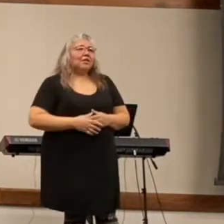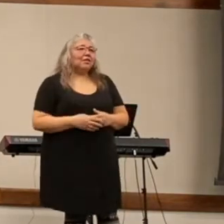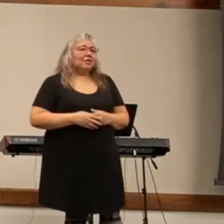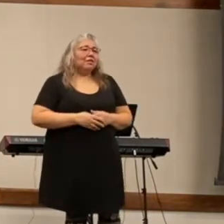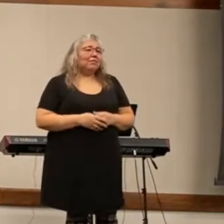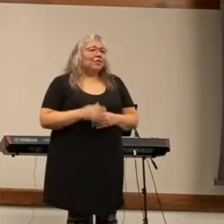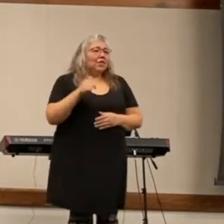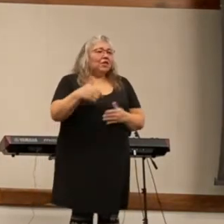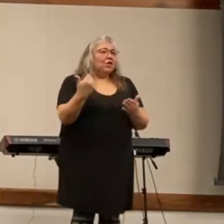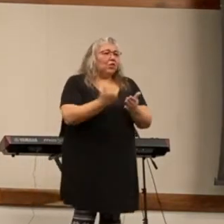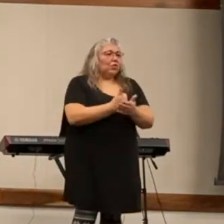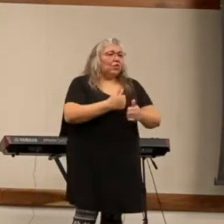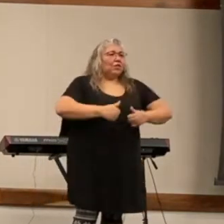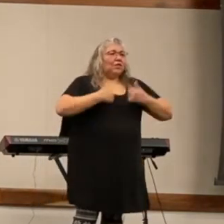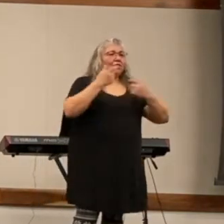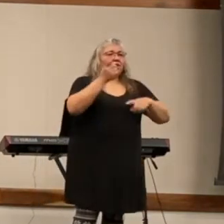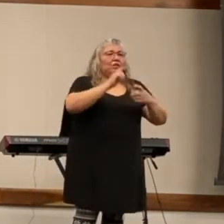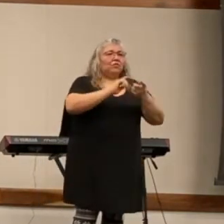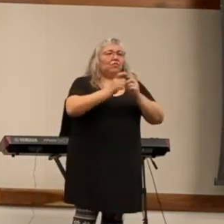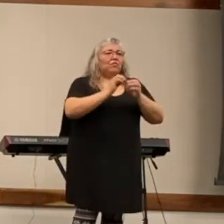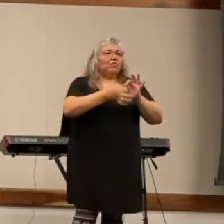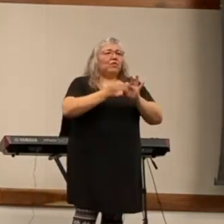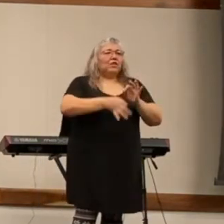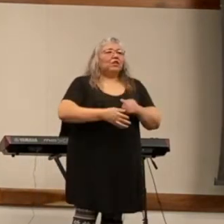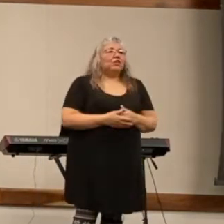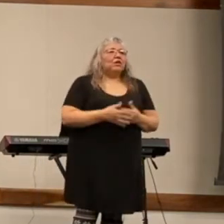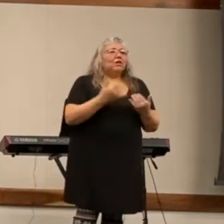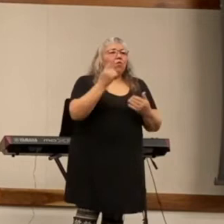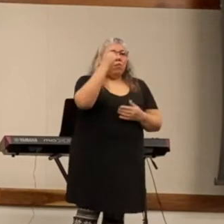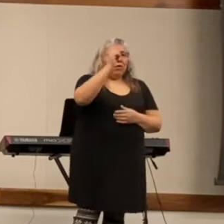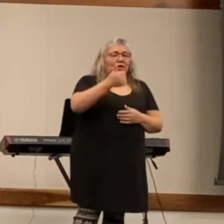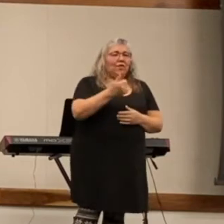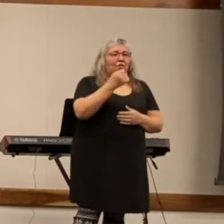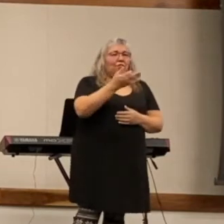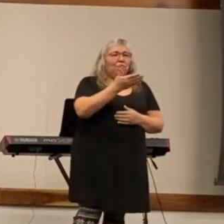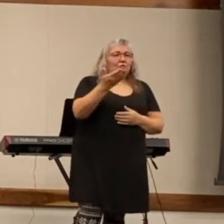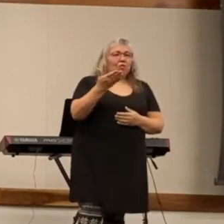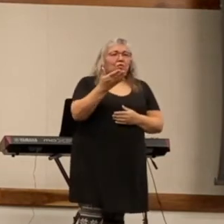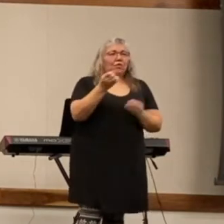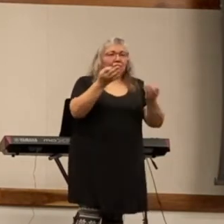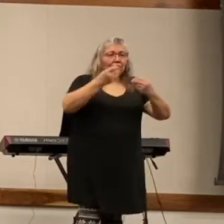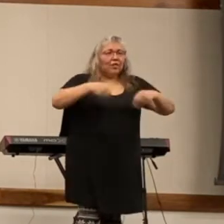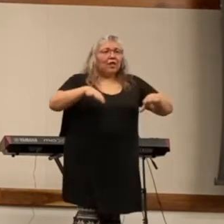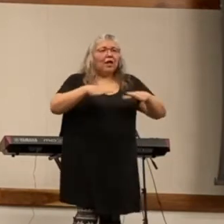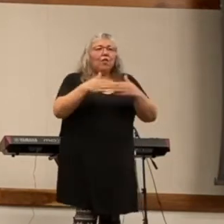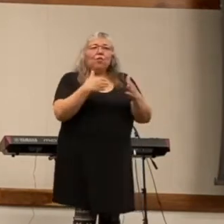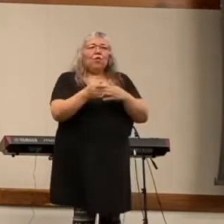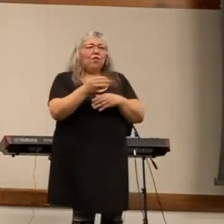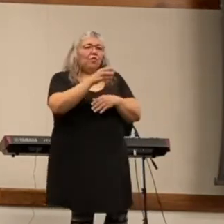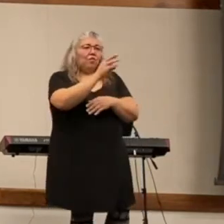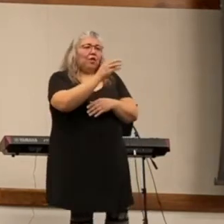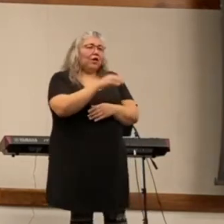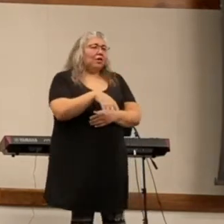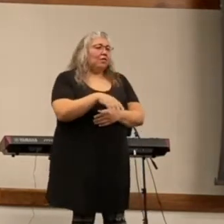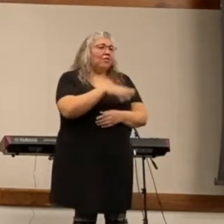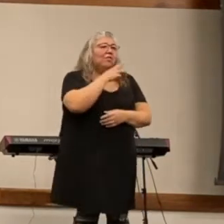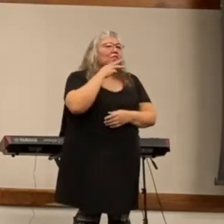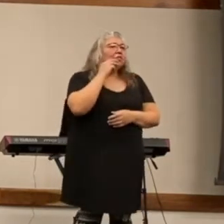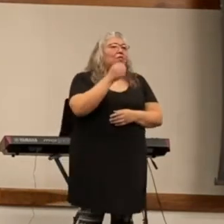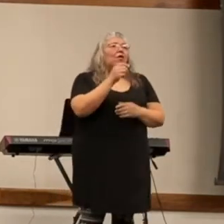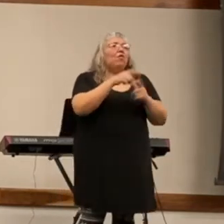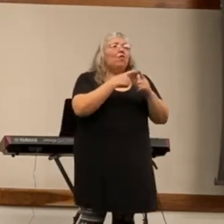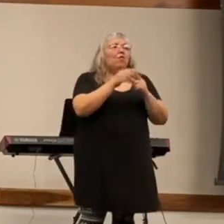comes from the New Living Translation. It says, one-tenth of the produce of the land, whether grain from the fields or fruit from the